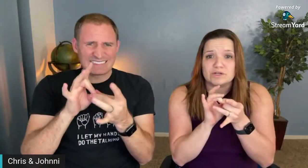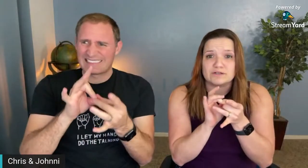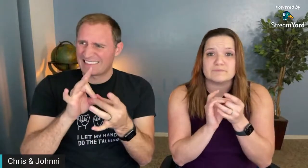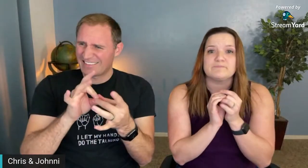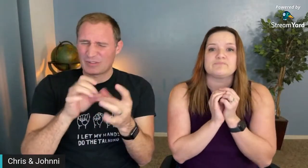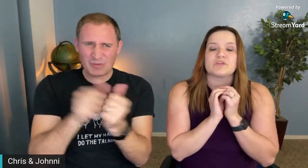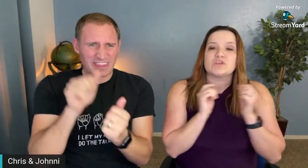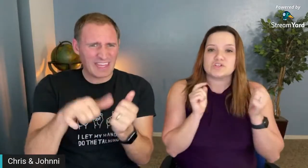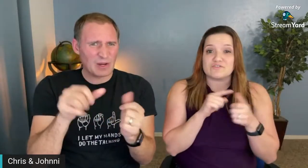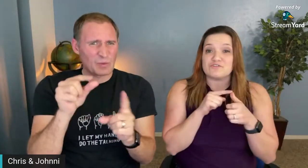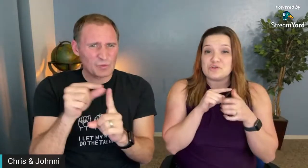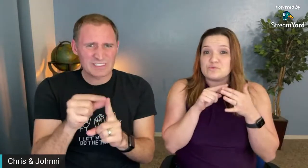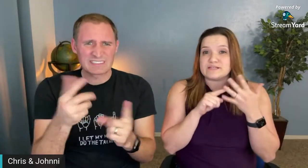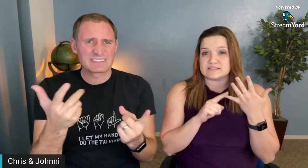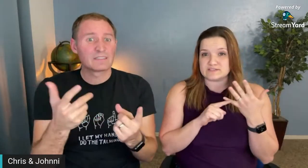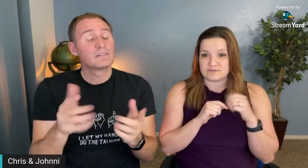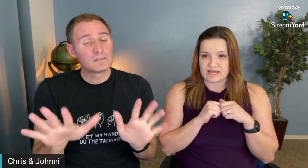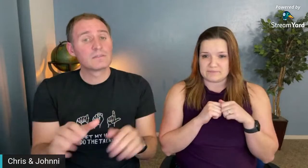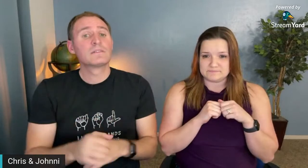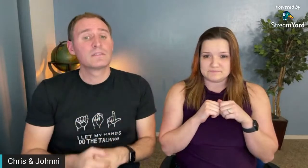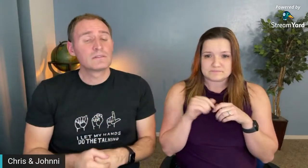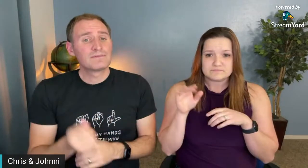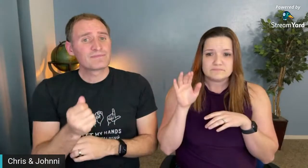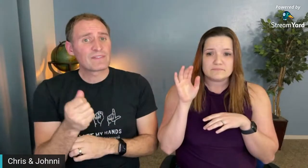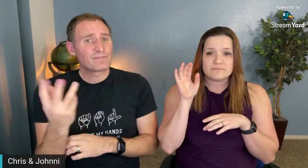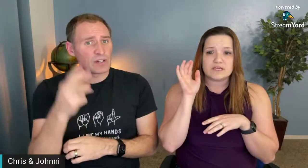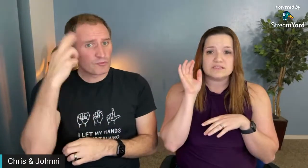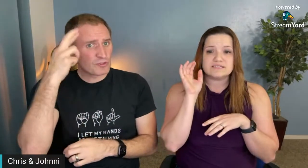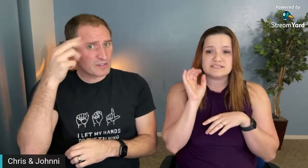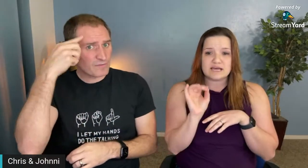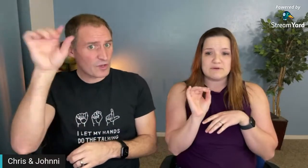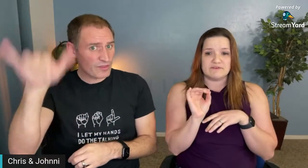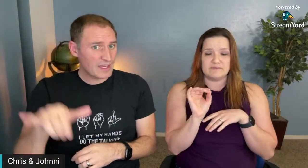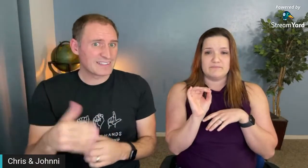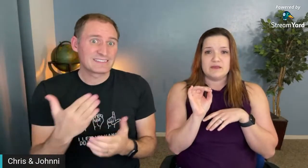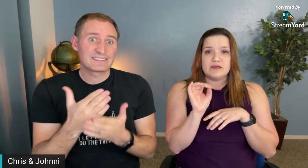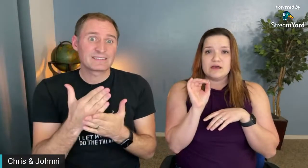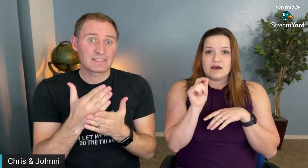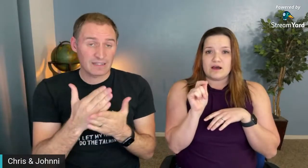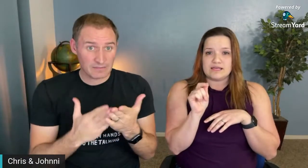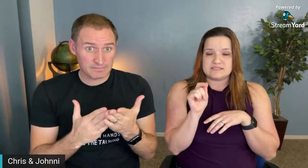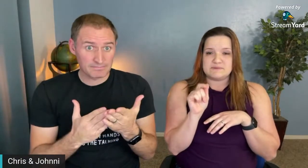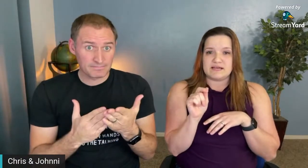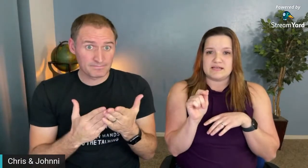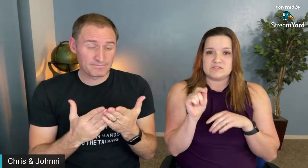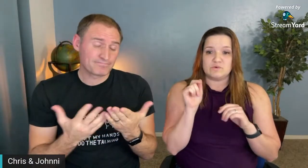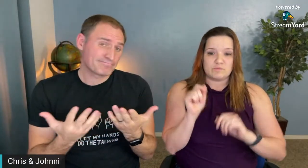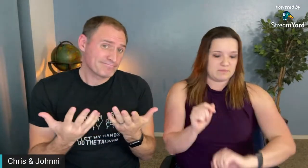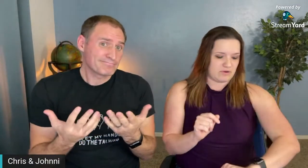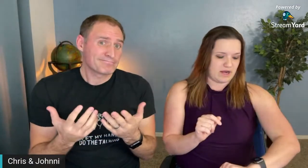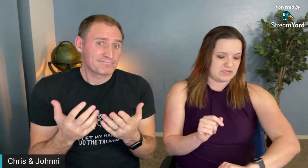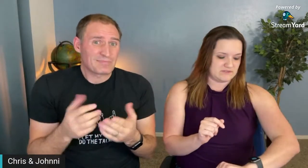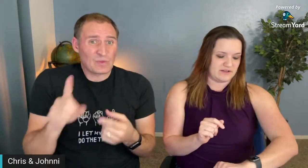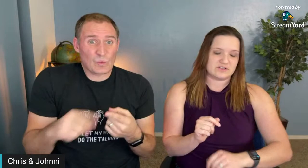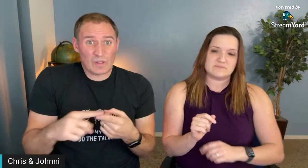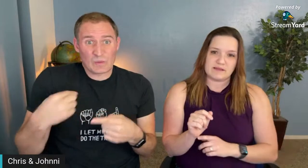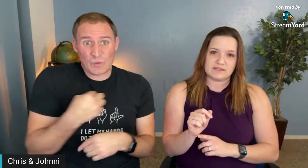word? There's a few reasons for that. Some of them, it's because when we practice finger spelling